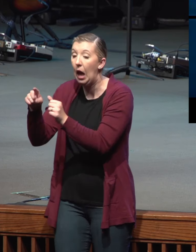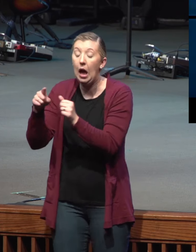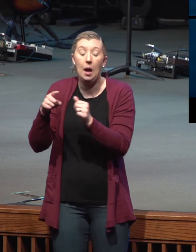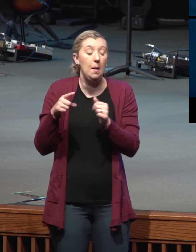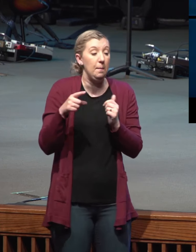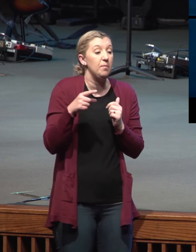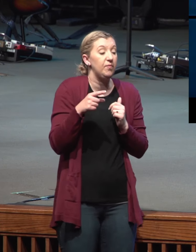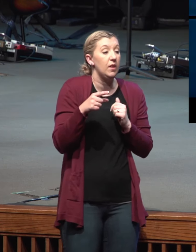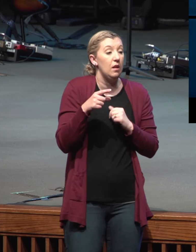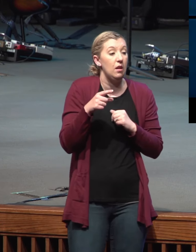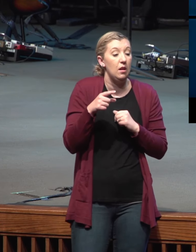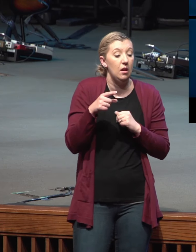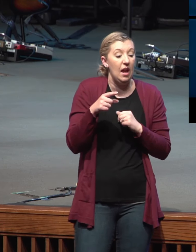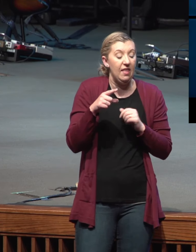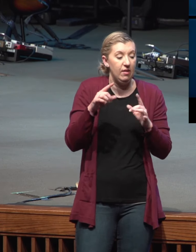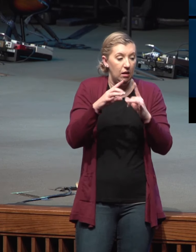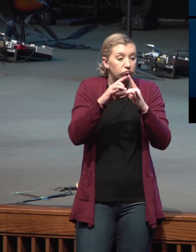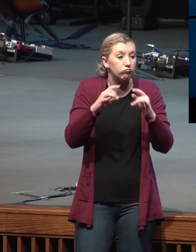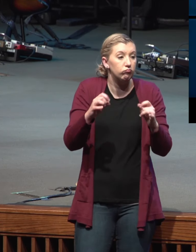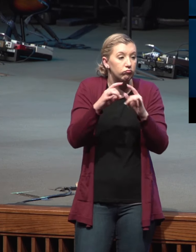plundered their camp.